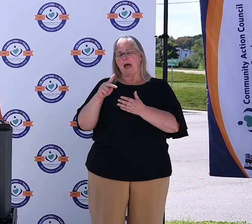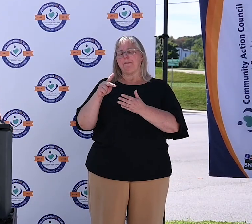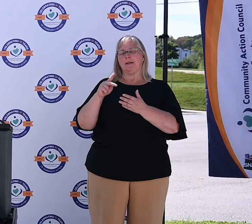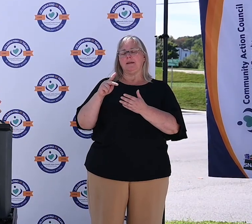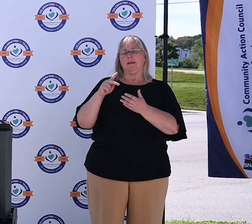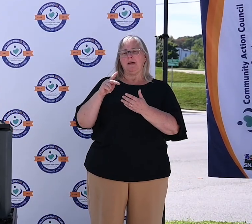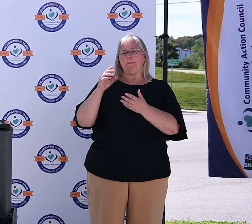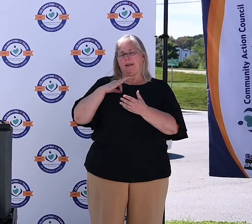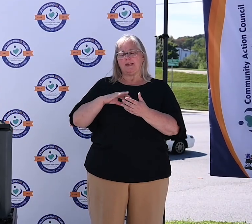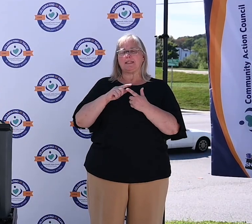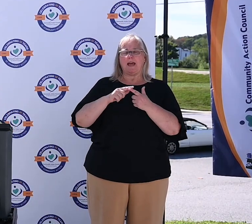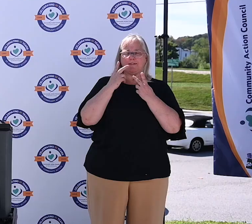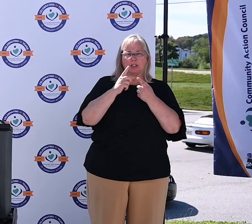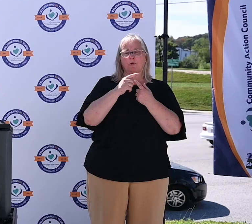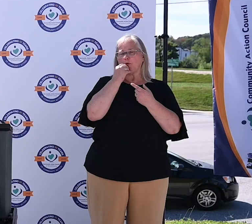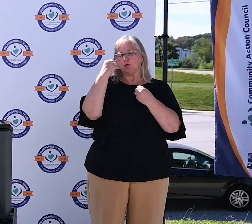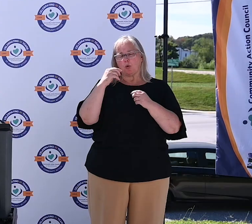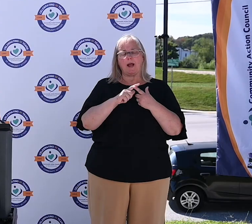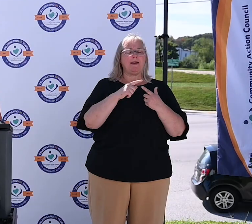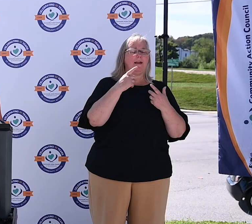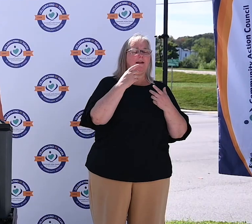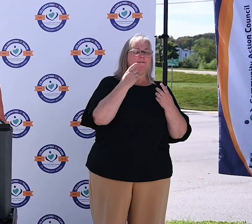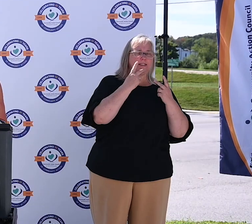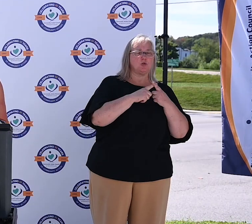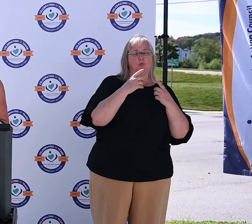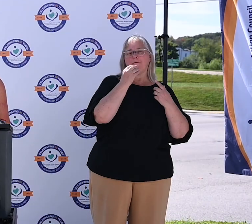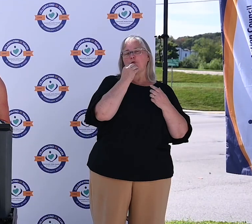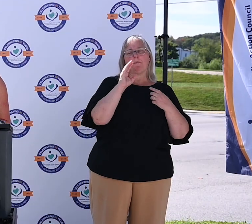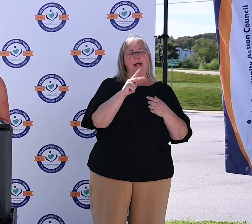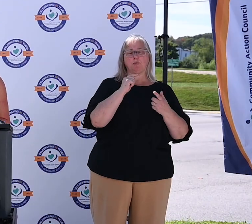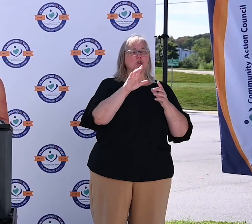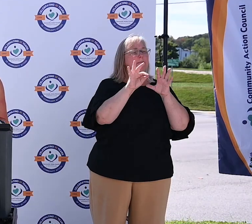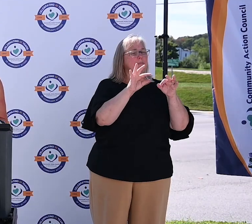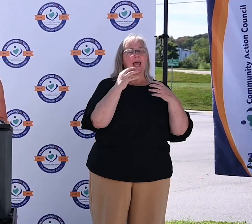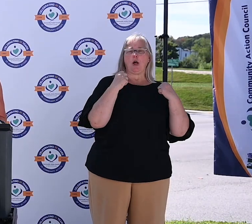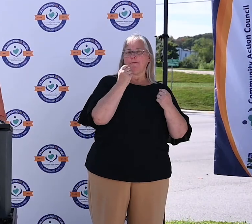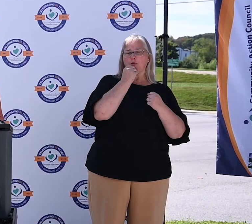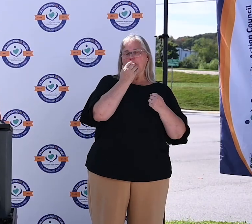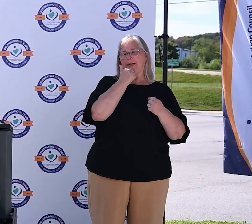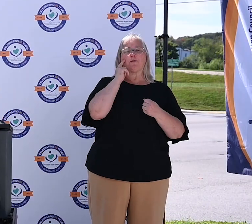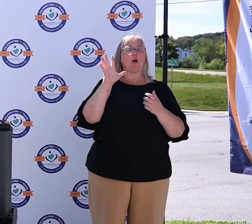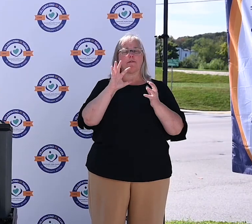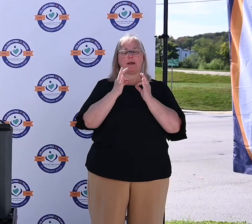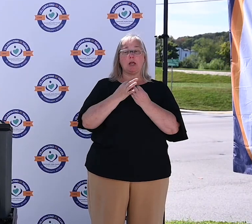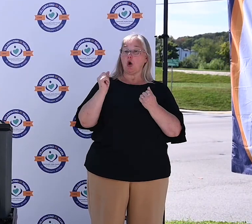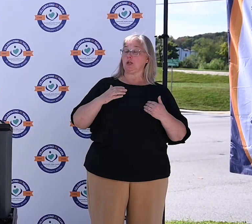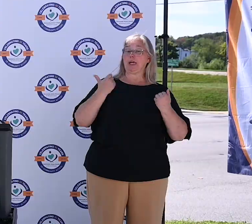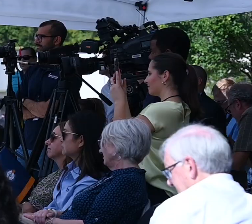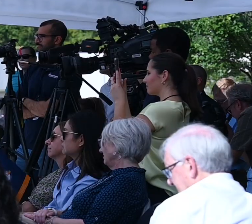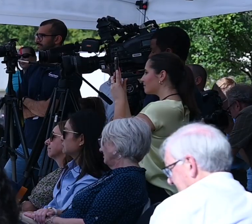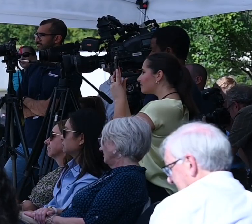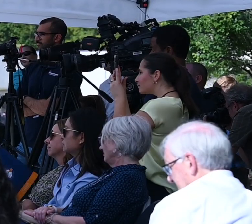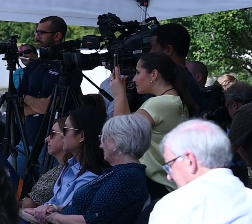Food Bank, where she can choose healthy food and foods that are best for her family. Her youngest is thriving in our